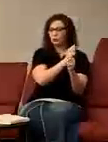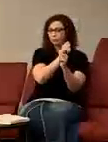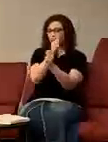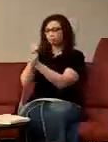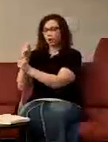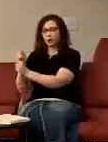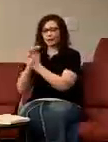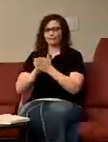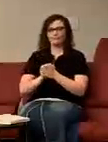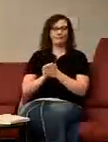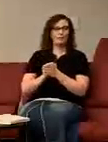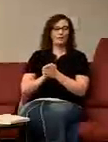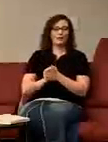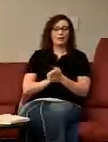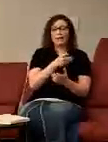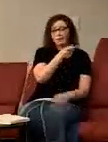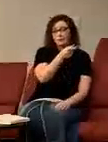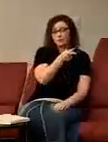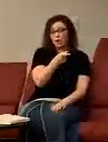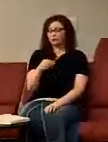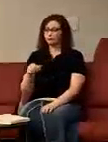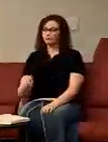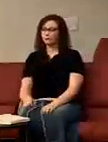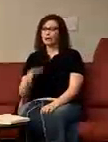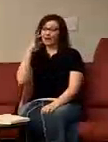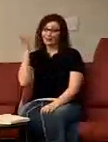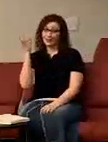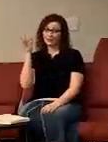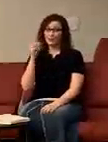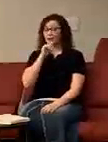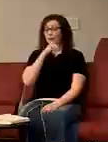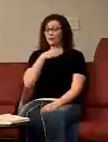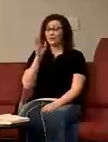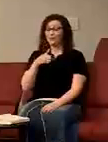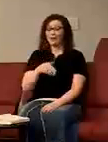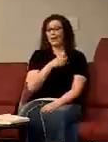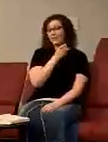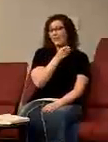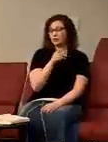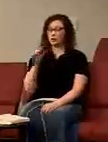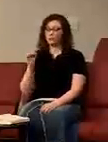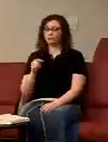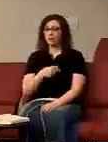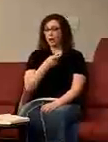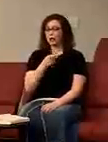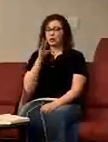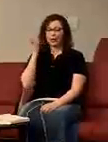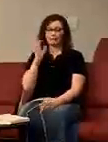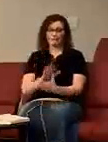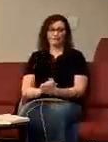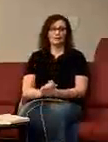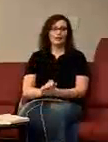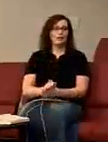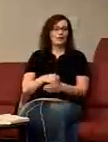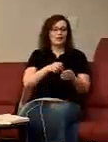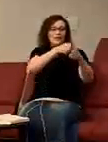you have dogs and cats, you're never going to have a dog cat or whatever. You have dogs or cats because the DNA, the zipper, if you